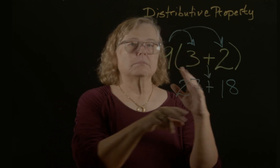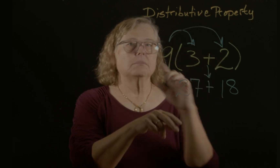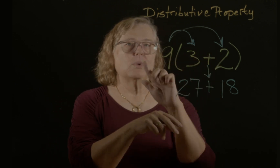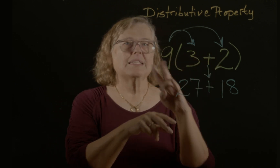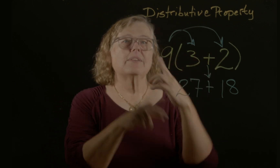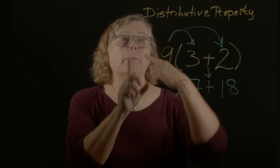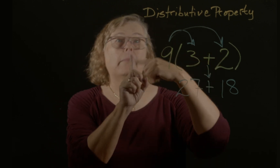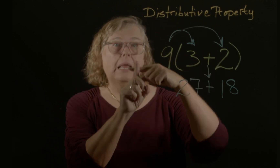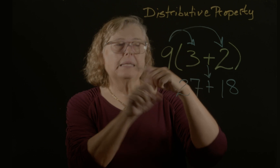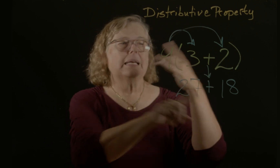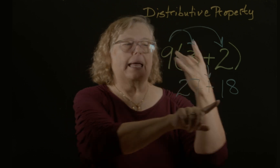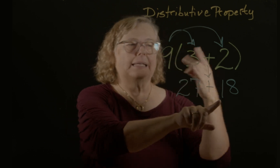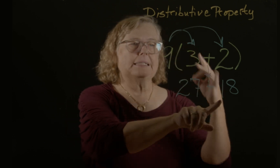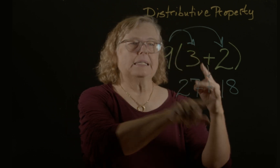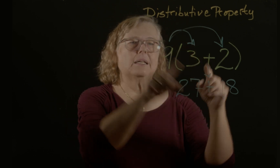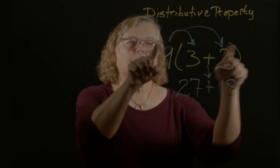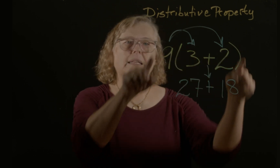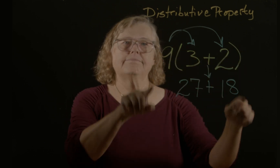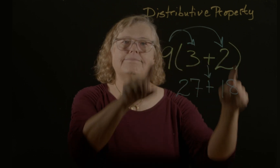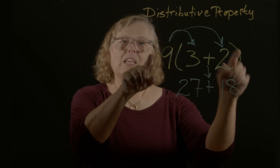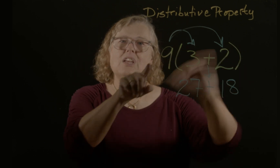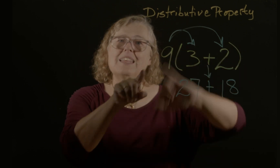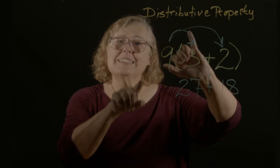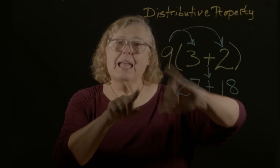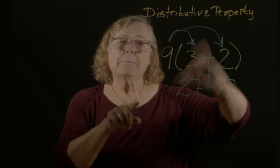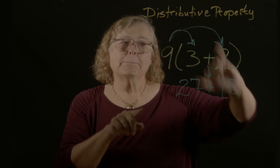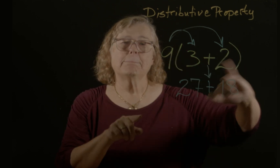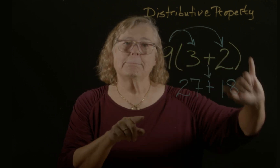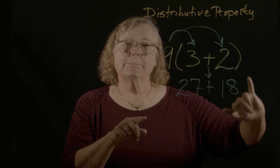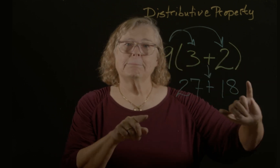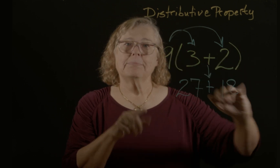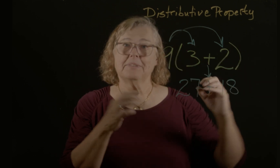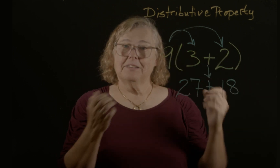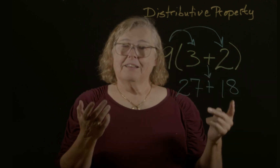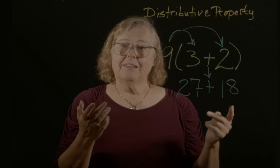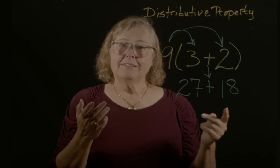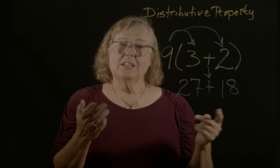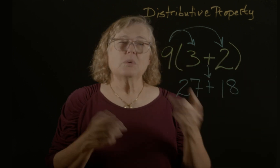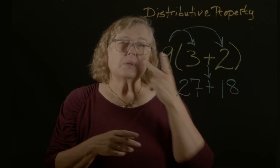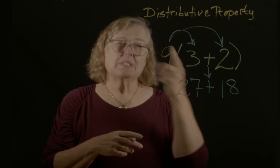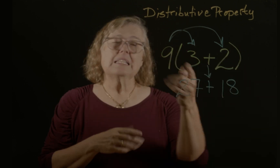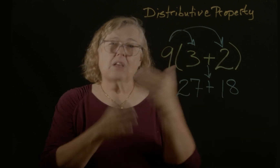27. Multiply that plus 9 times 2, 18. These are the same.